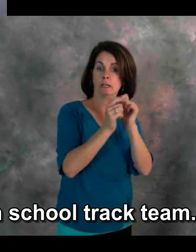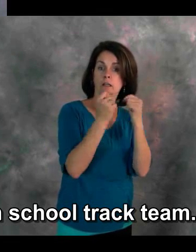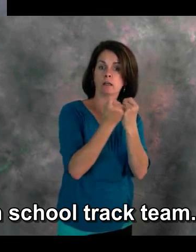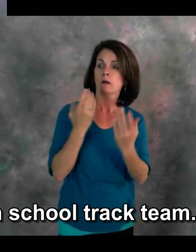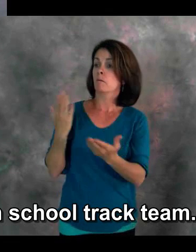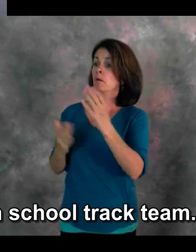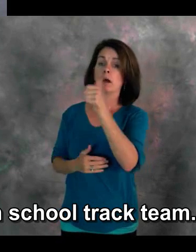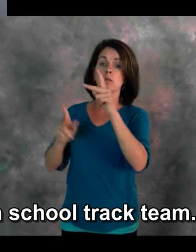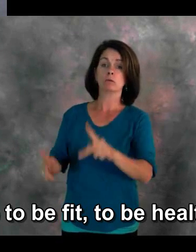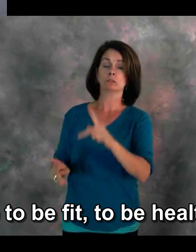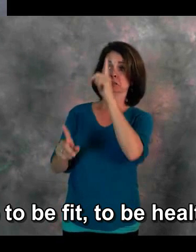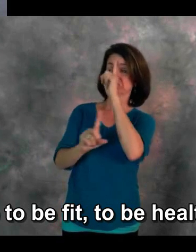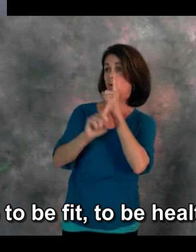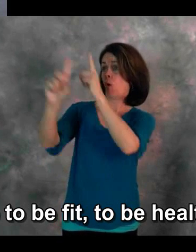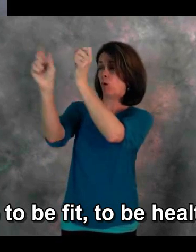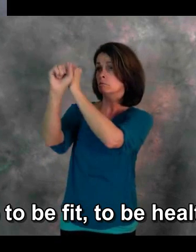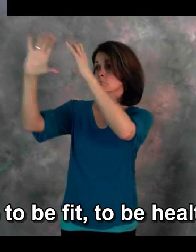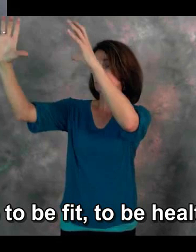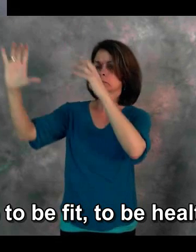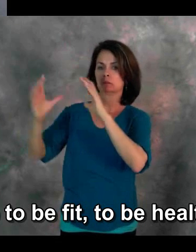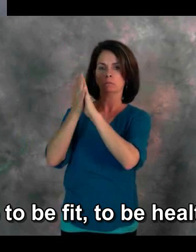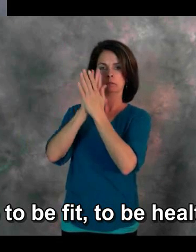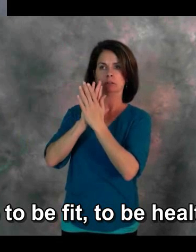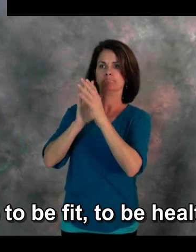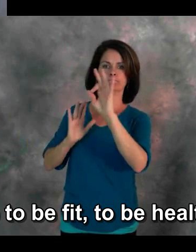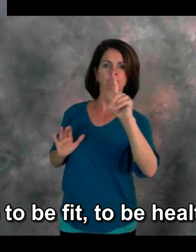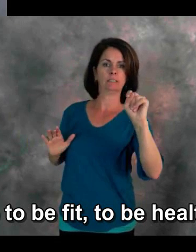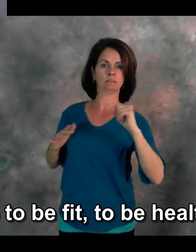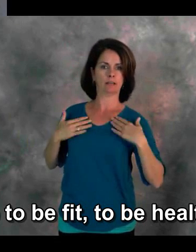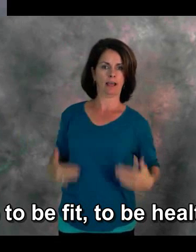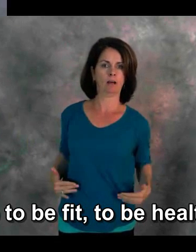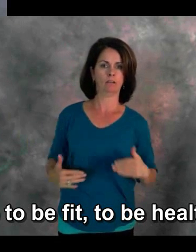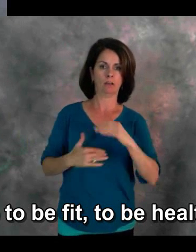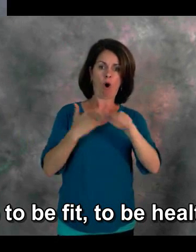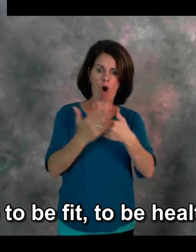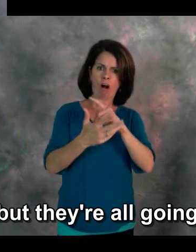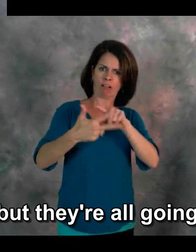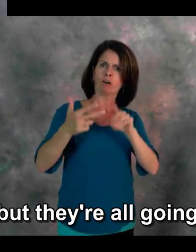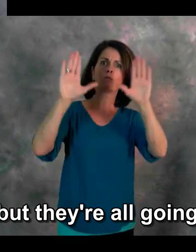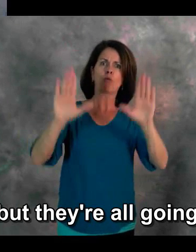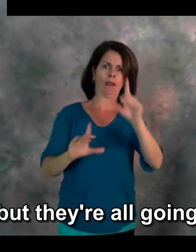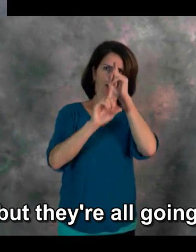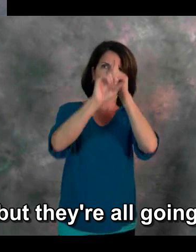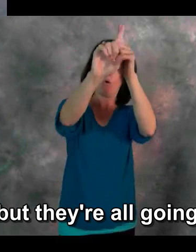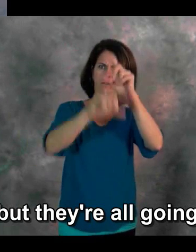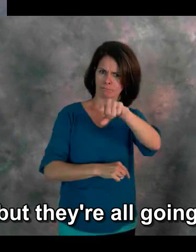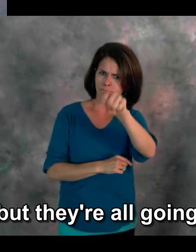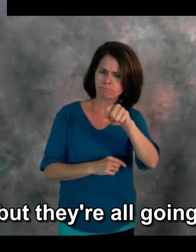track team. Someone else might aspire to be fit, to be healthy, and all of those are great